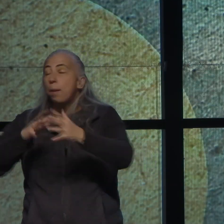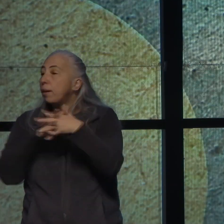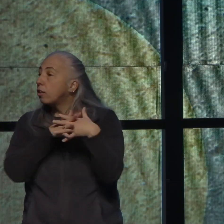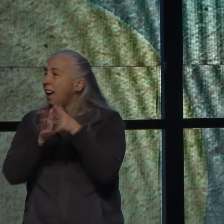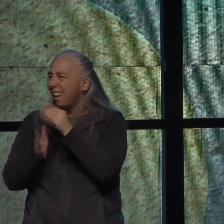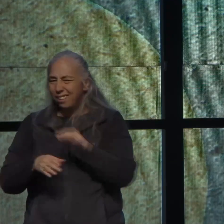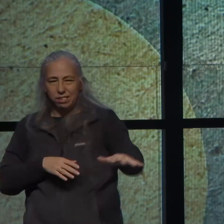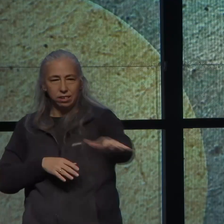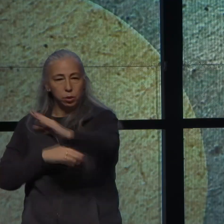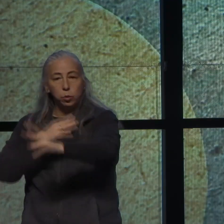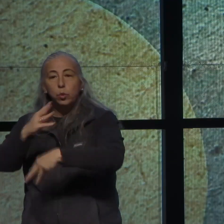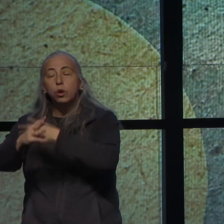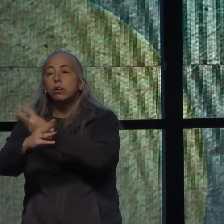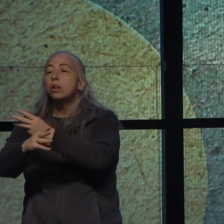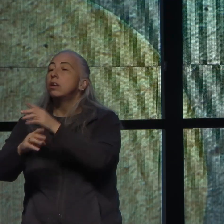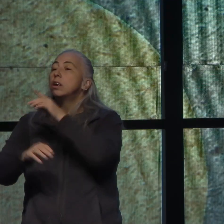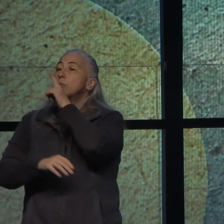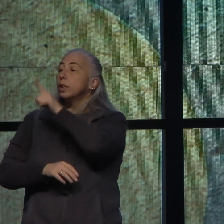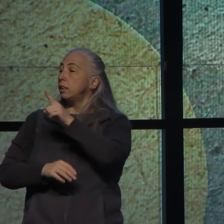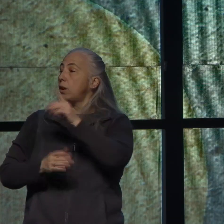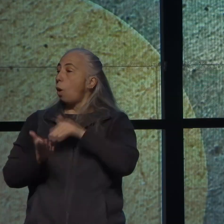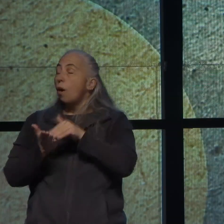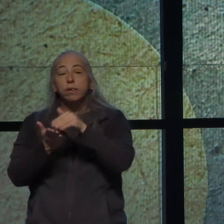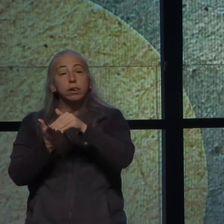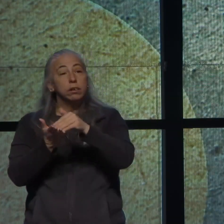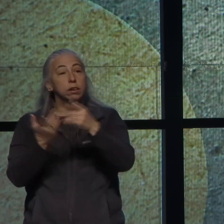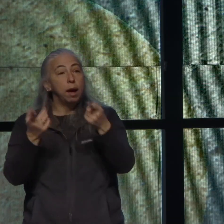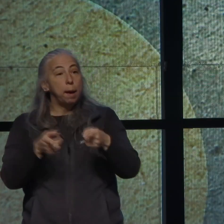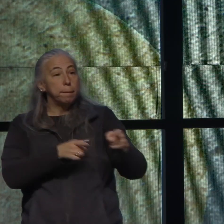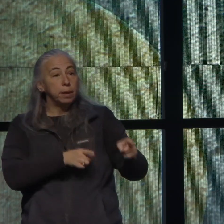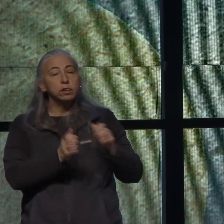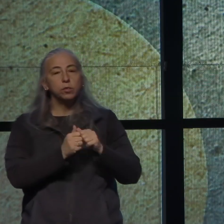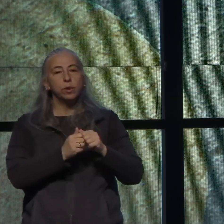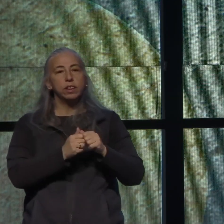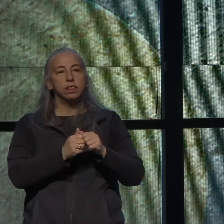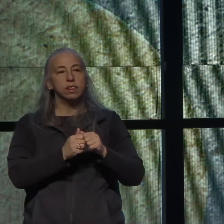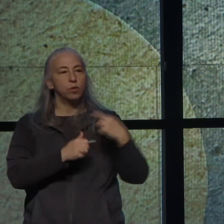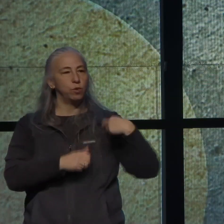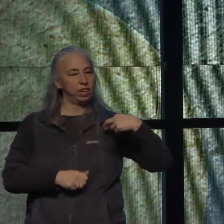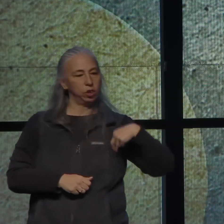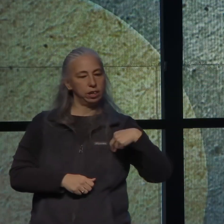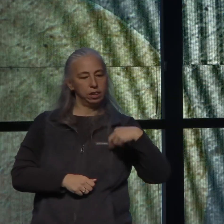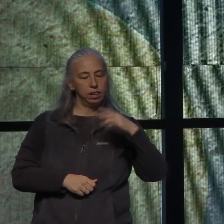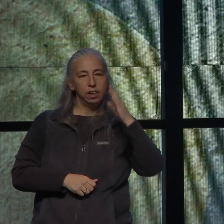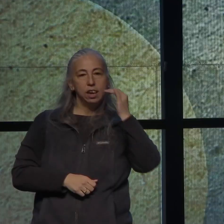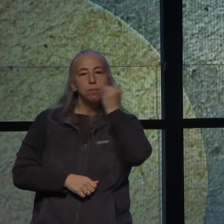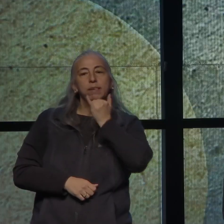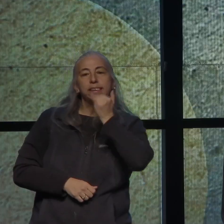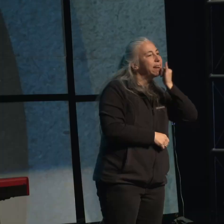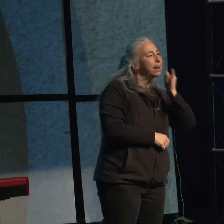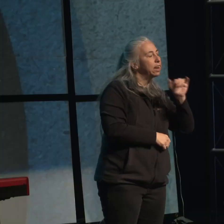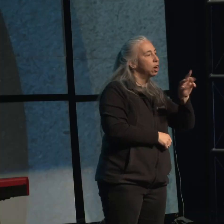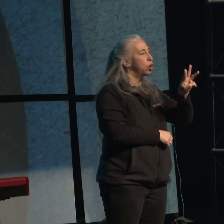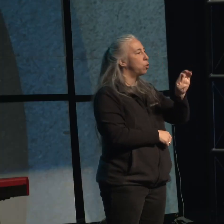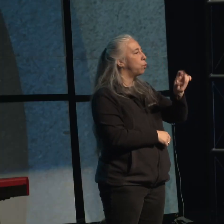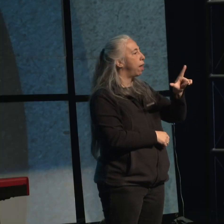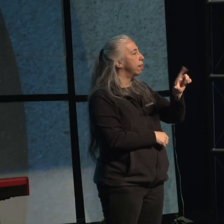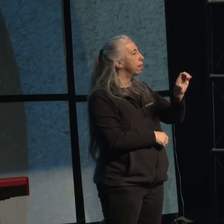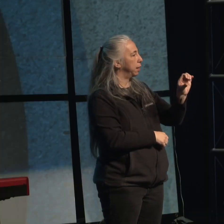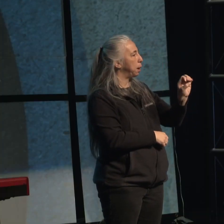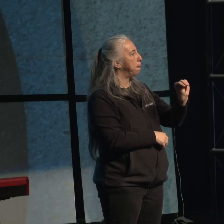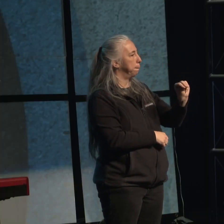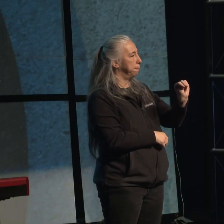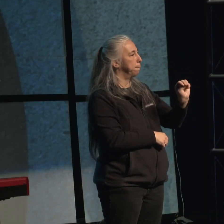is we mistake, oftentimes in religion, certainly within white Christian nationalism, we'll mistake welcoming for inclusion.